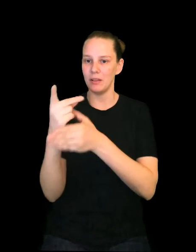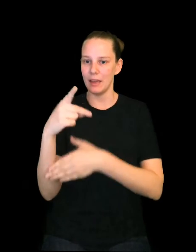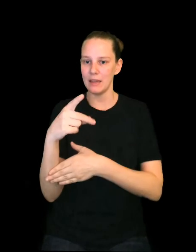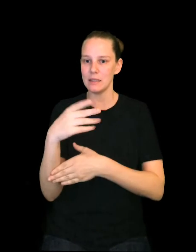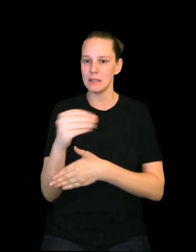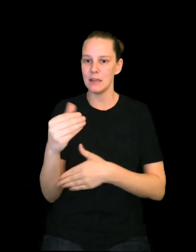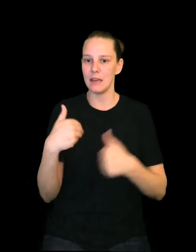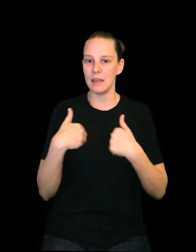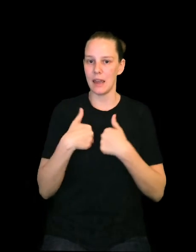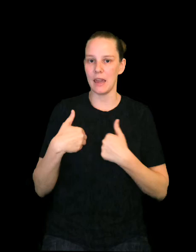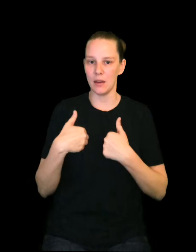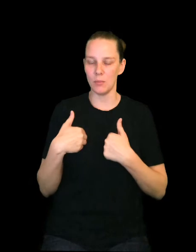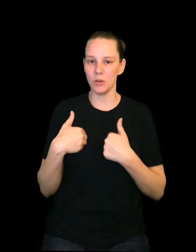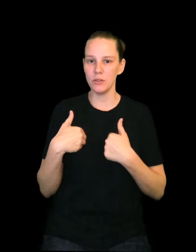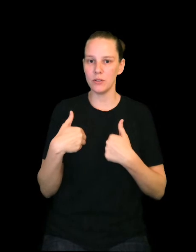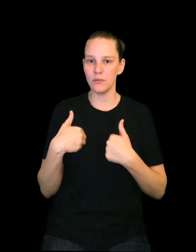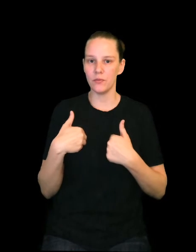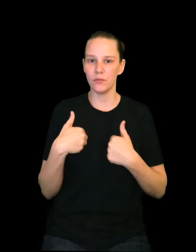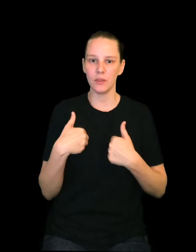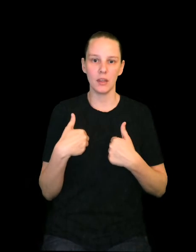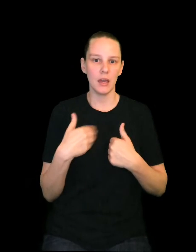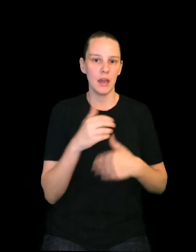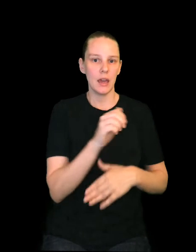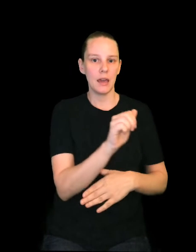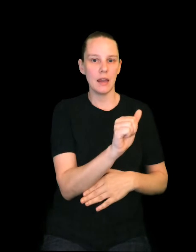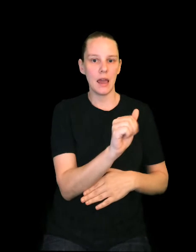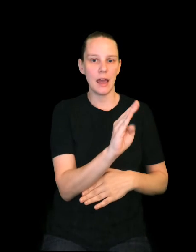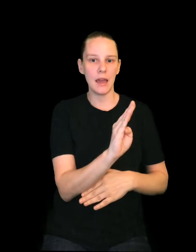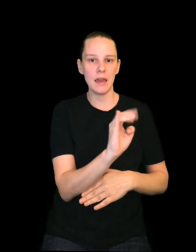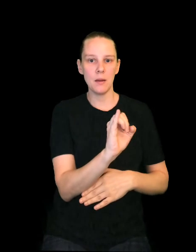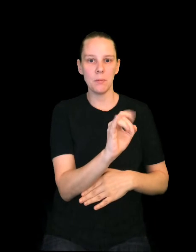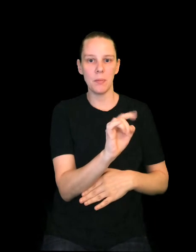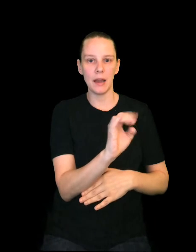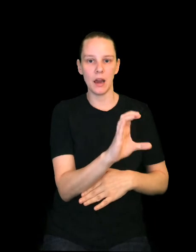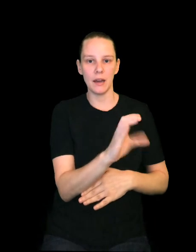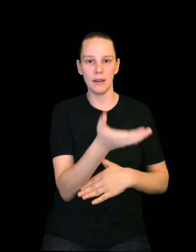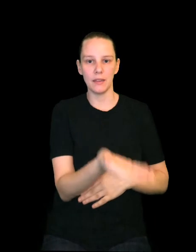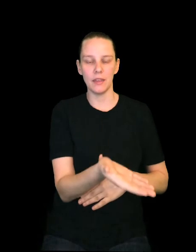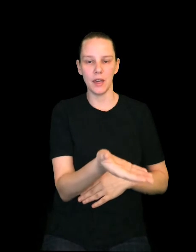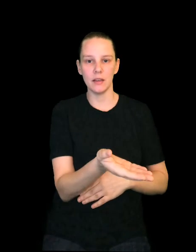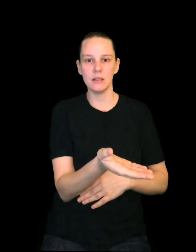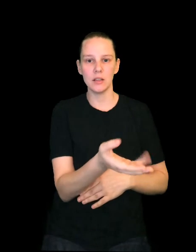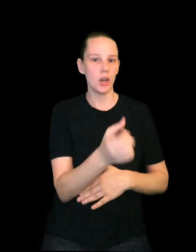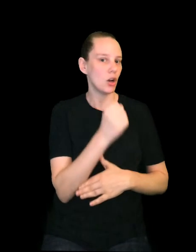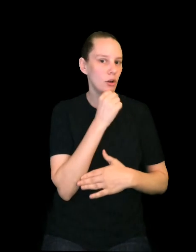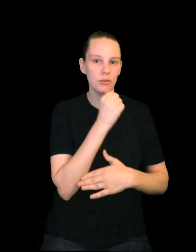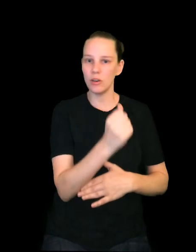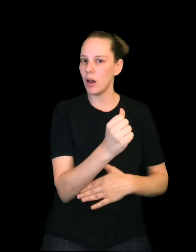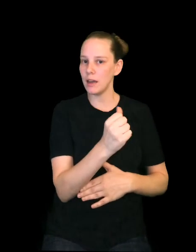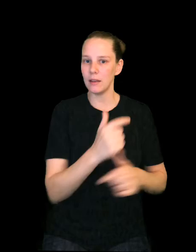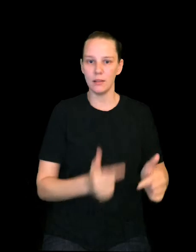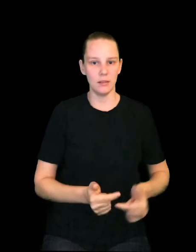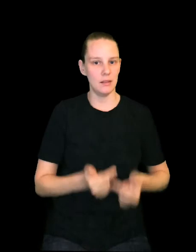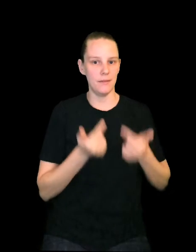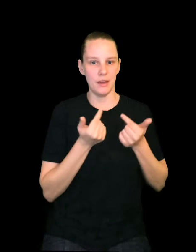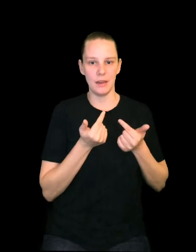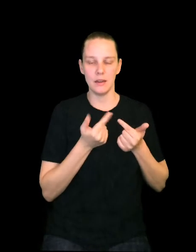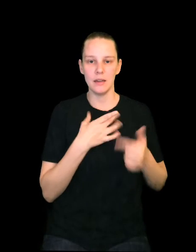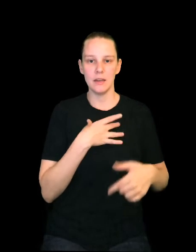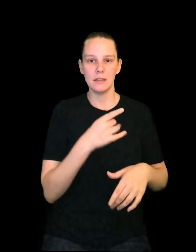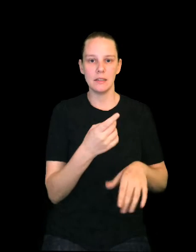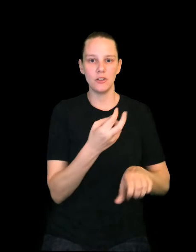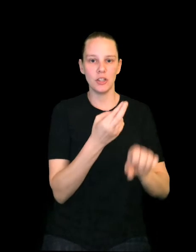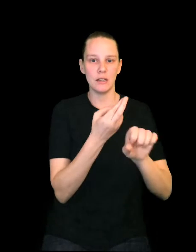as plants and animals, and abiotic things are not